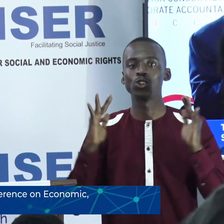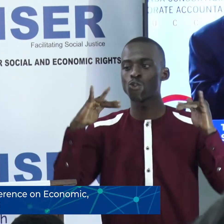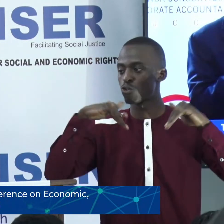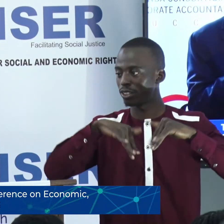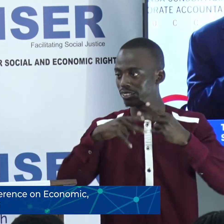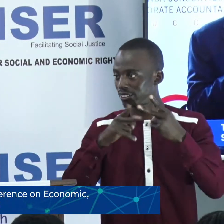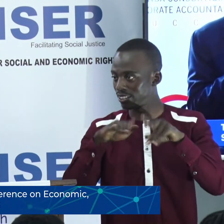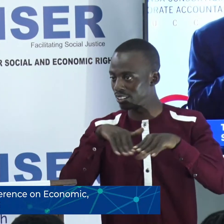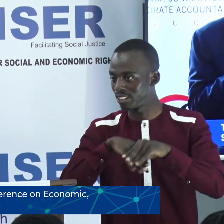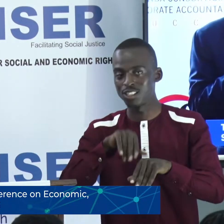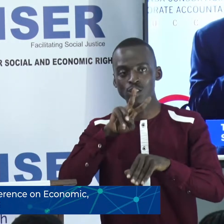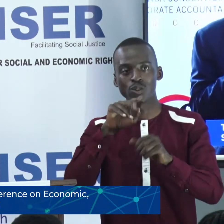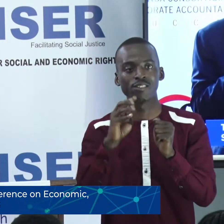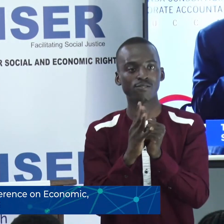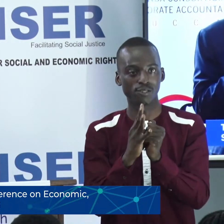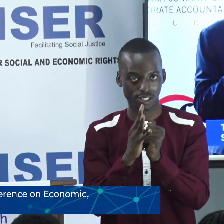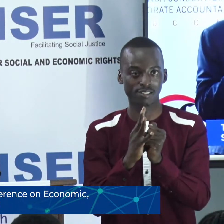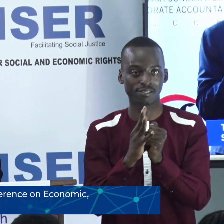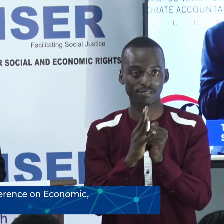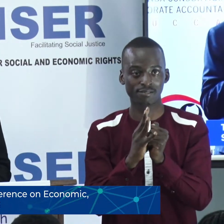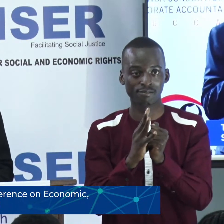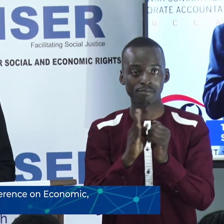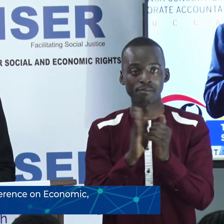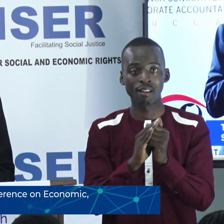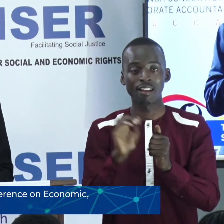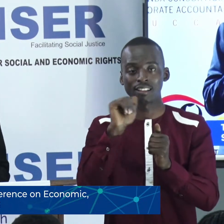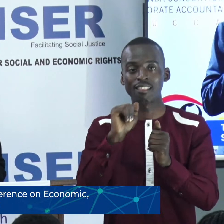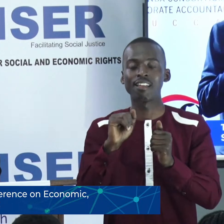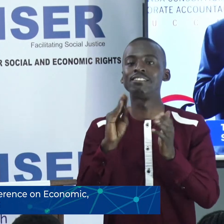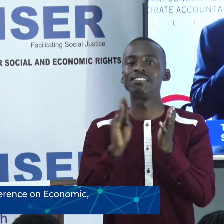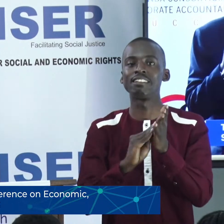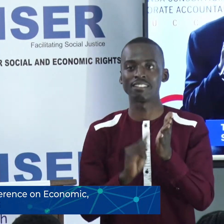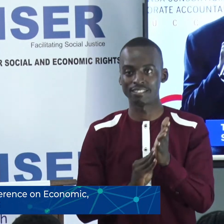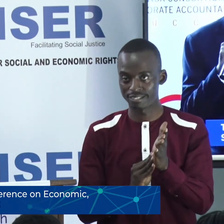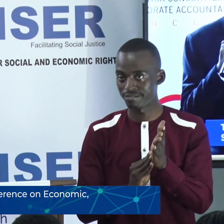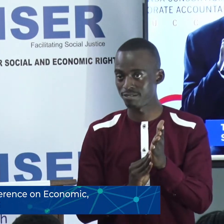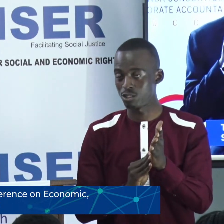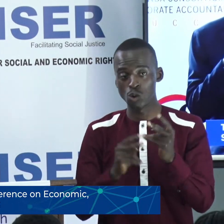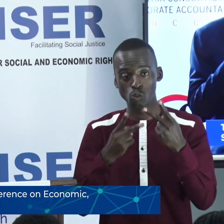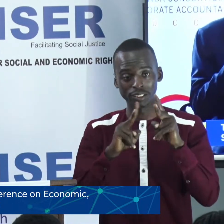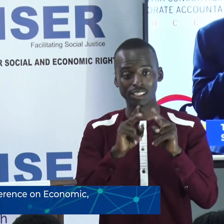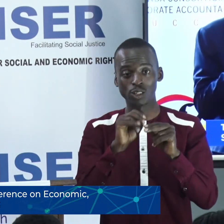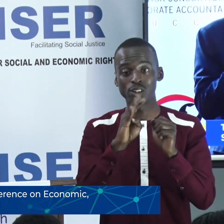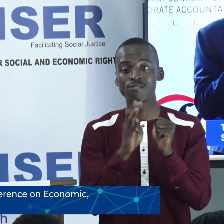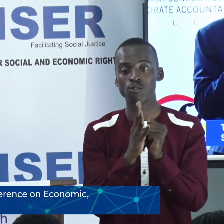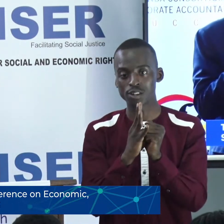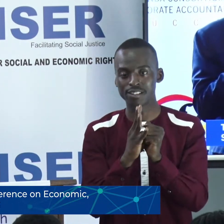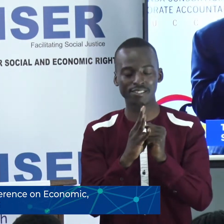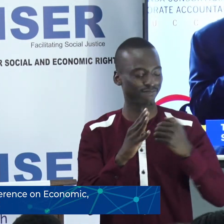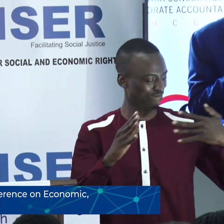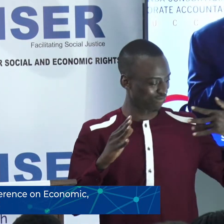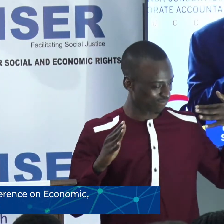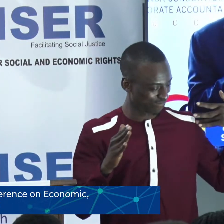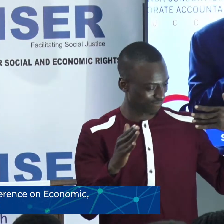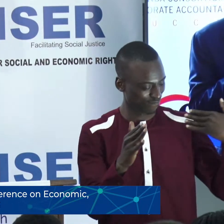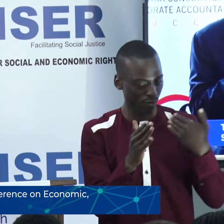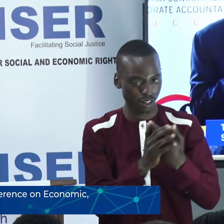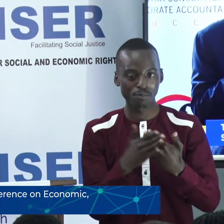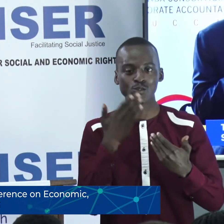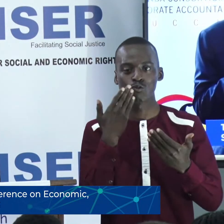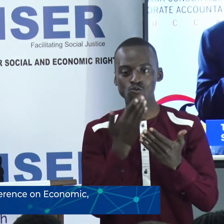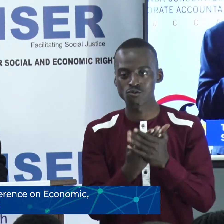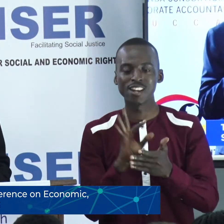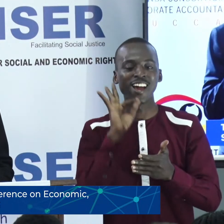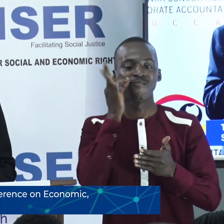conference. It started in 2014, as Arthur has indicated. It has been a very long journey, but very fruitful, as I will